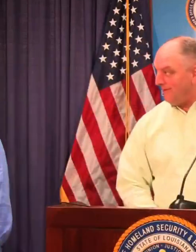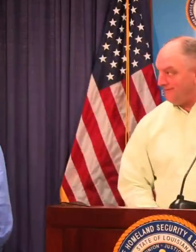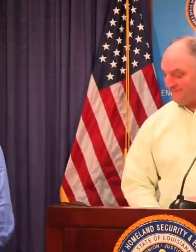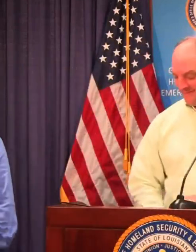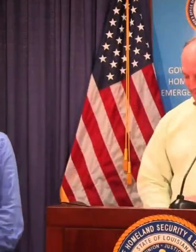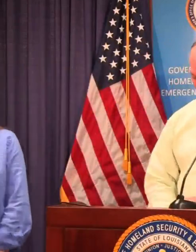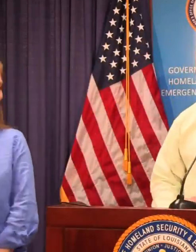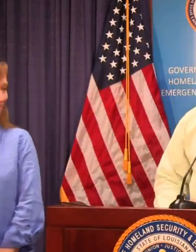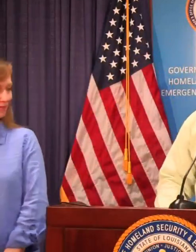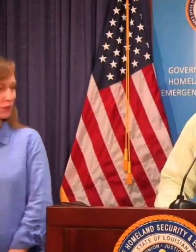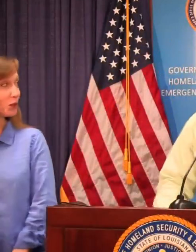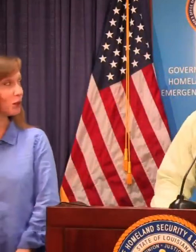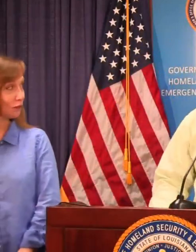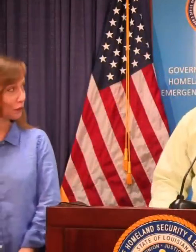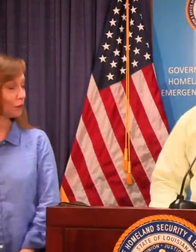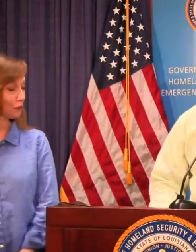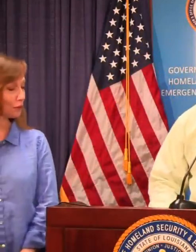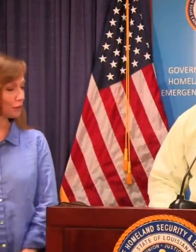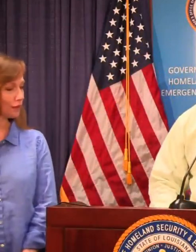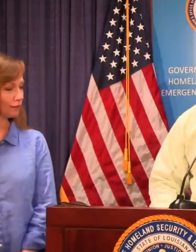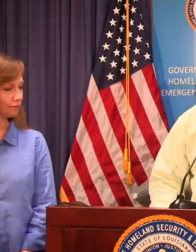Good morning. Thank you for being here.